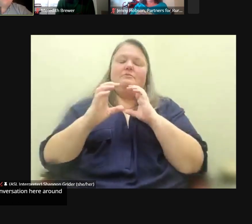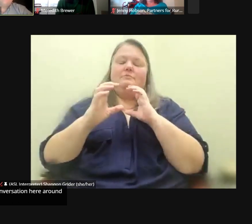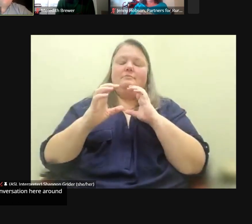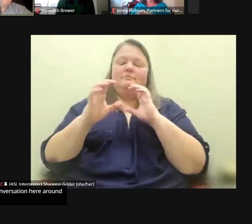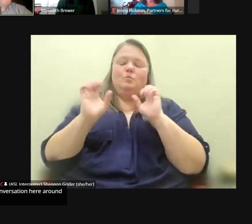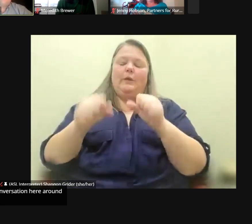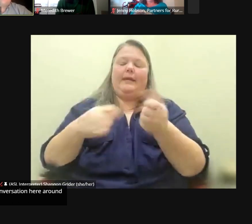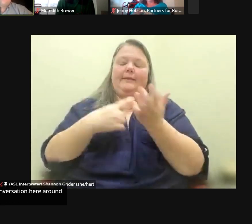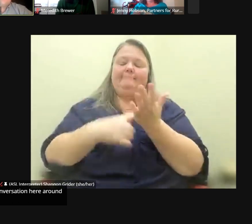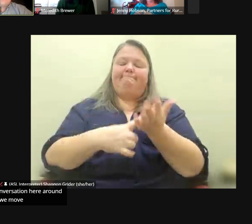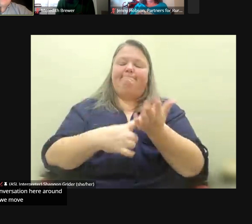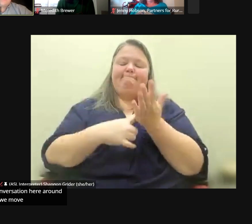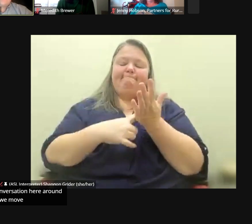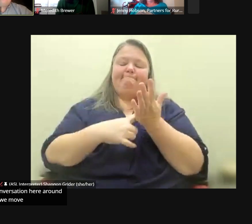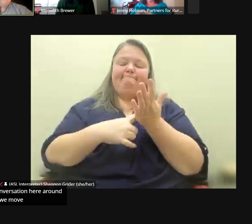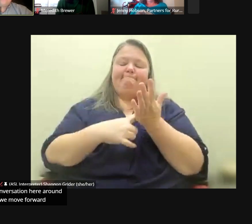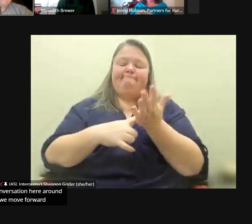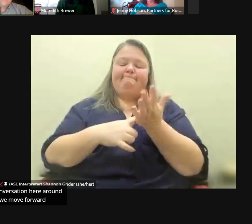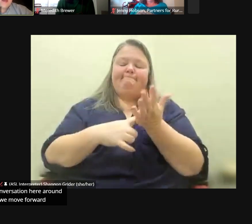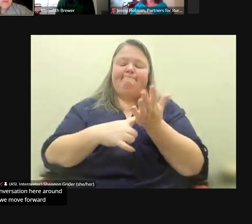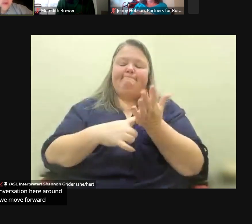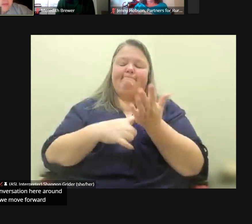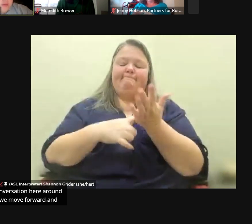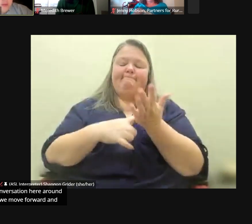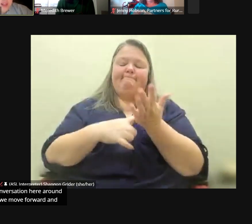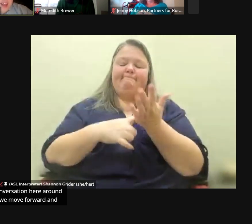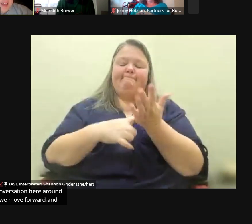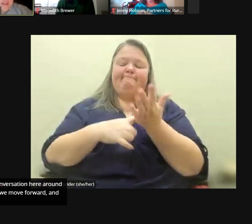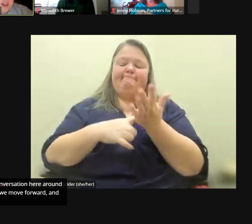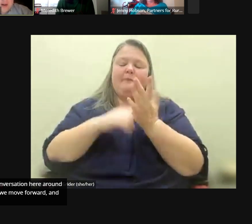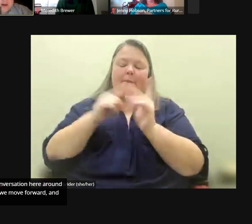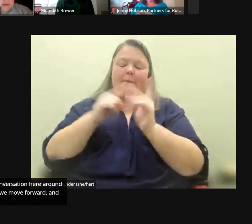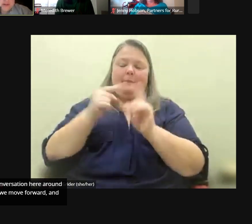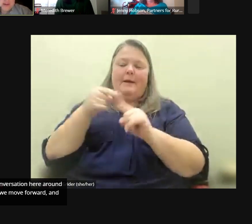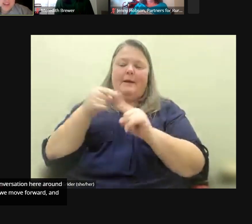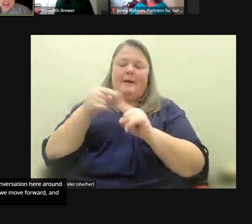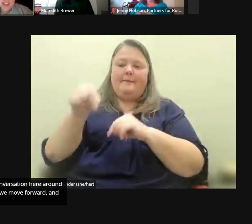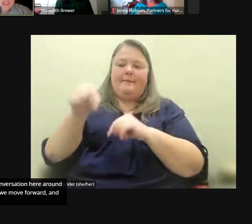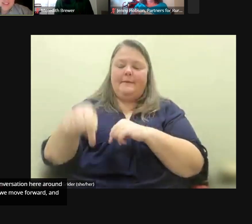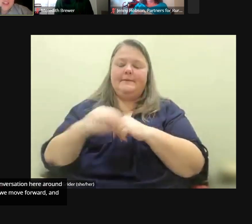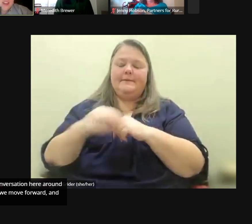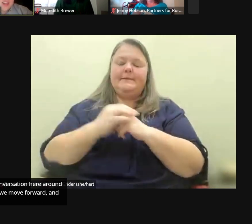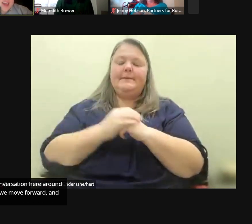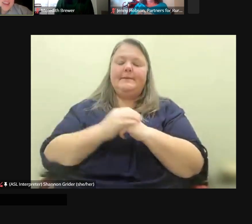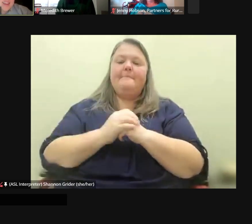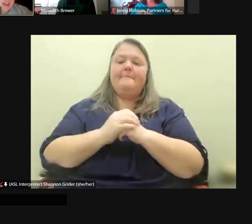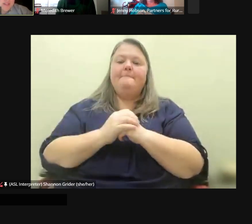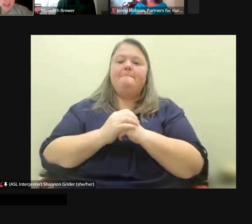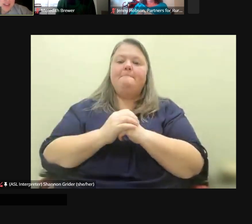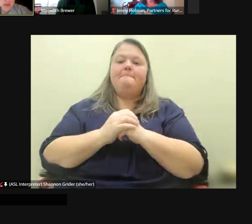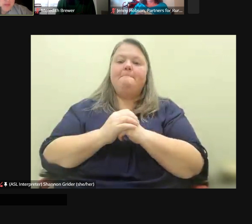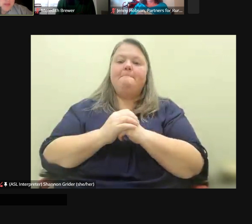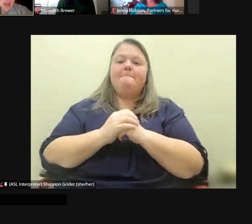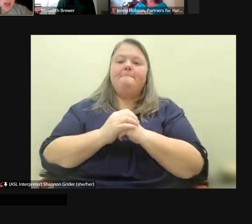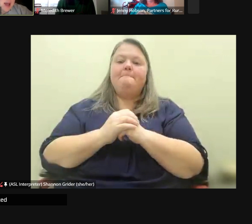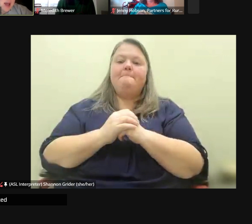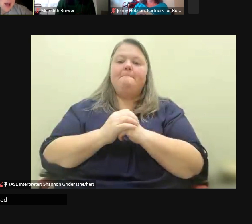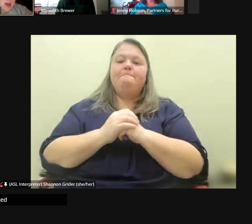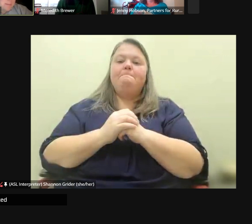move forward. And in April, we will have our opportunity analysis to look at and to dive into.